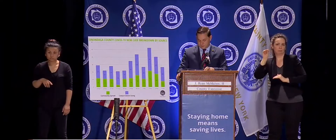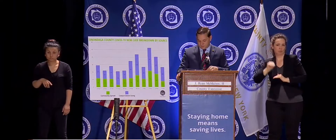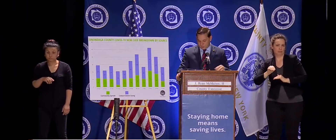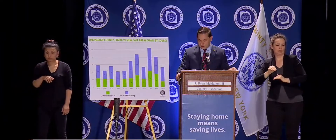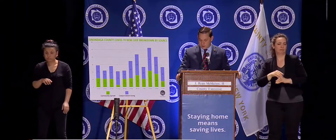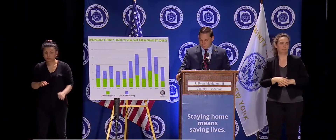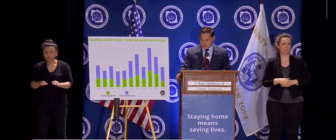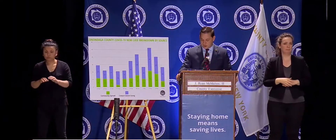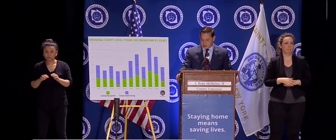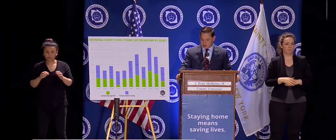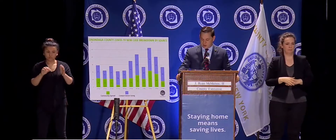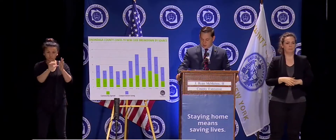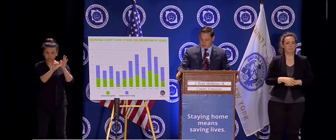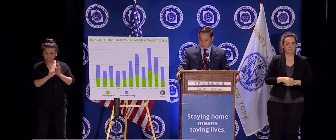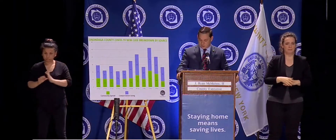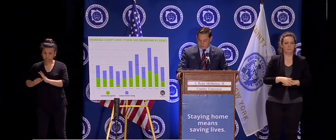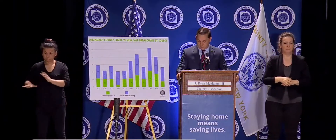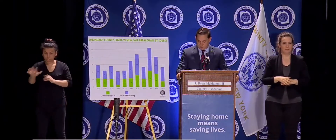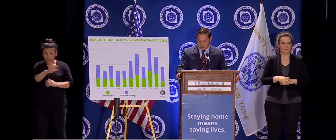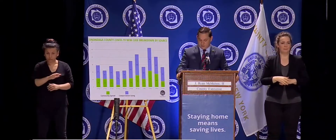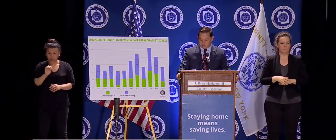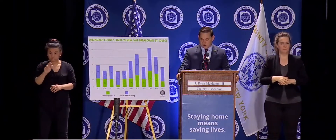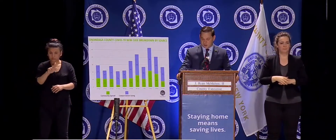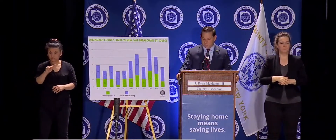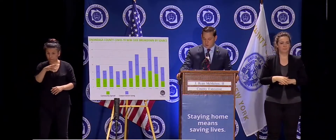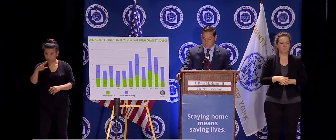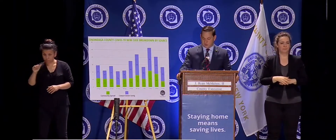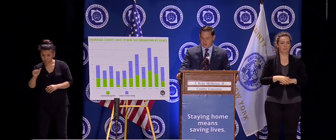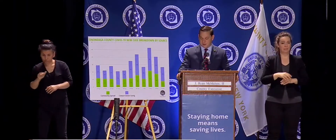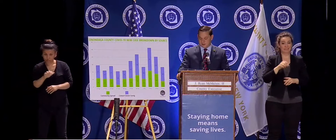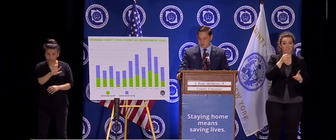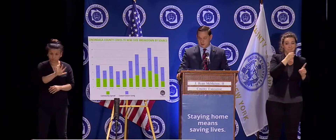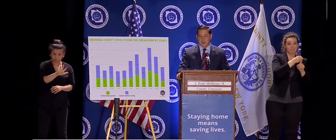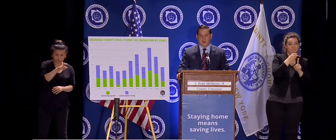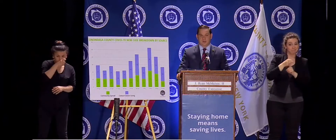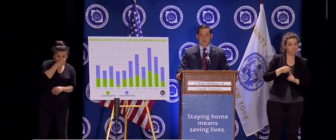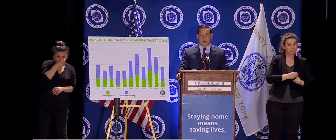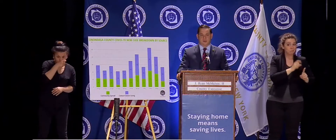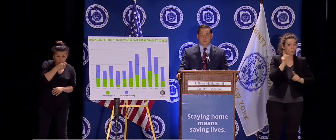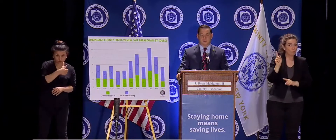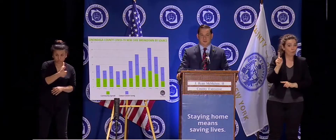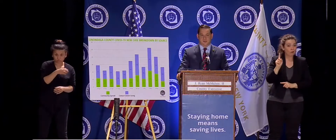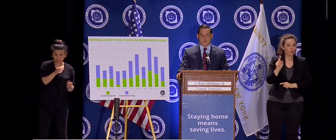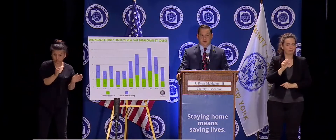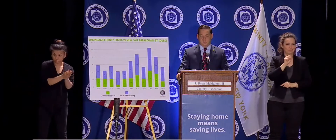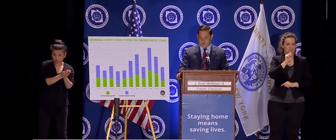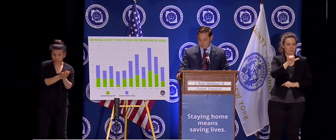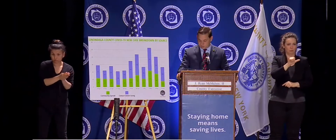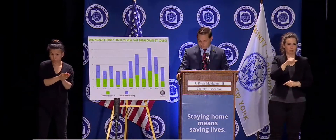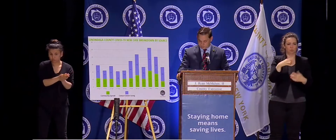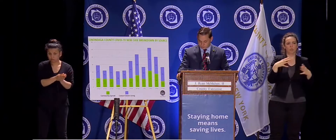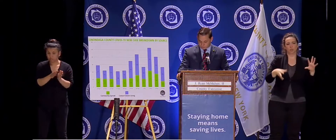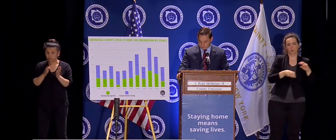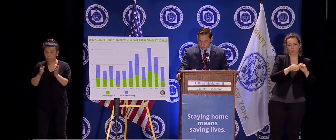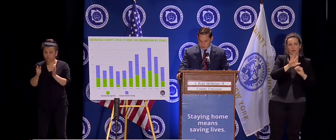geography, City of Syracuse, 564 total cases, 266